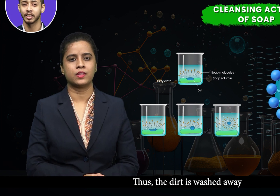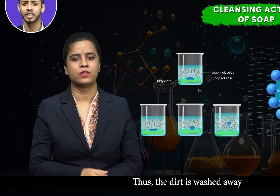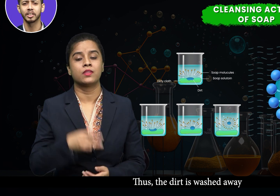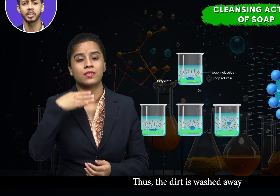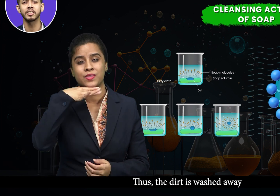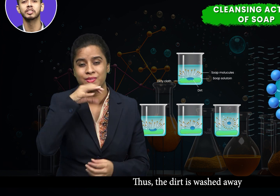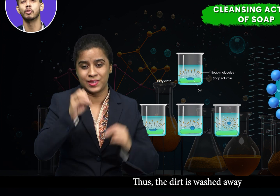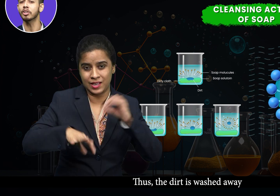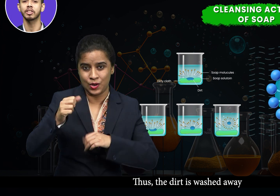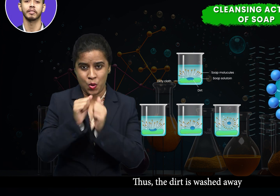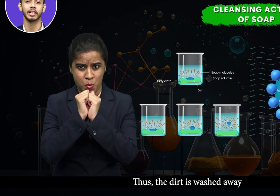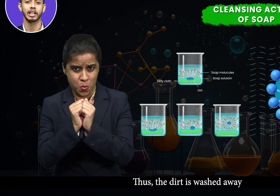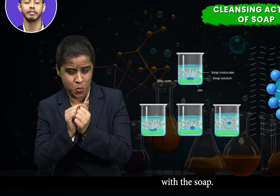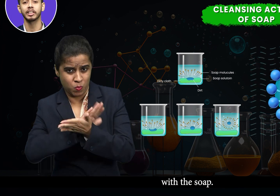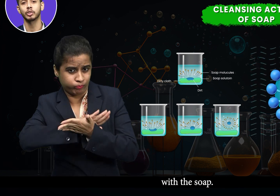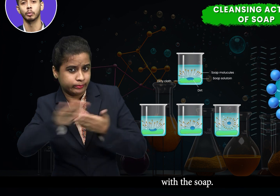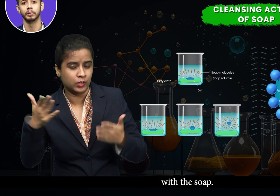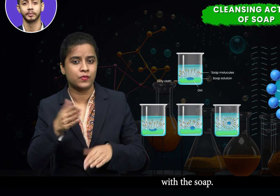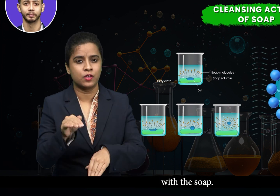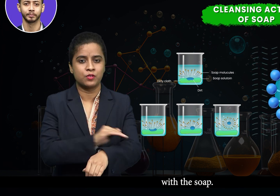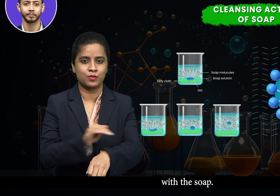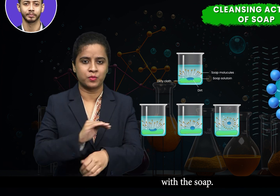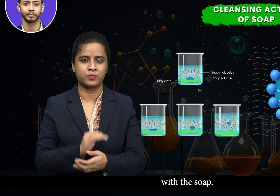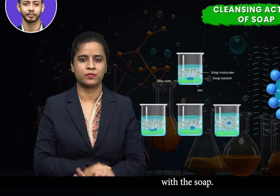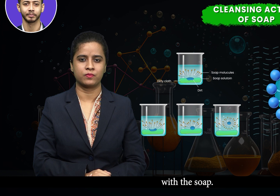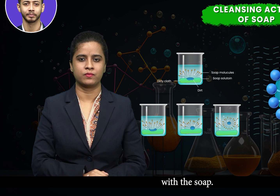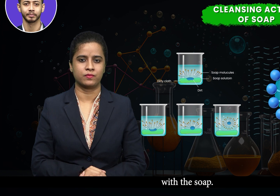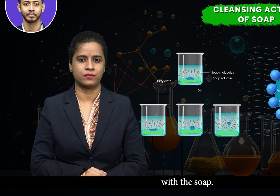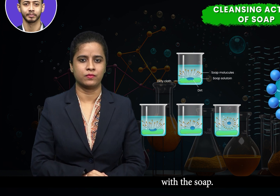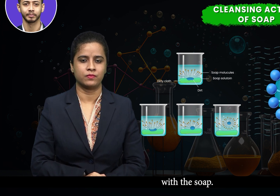Thus, the dirt is washed away with the soap.